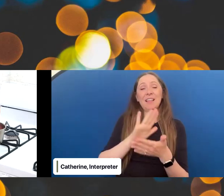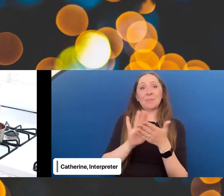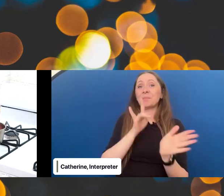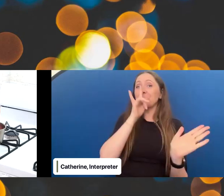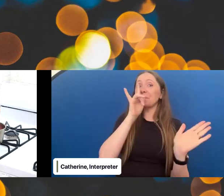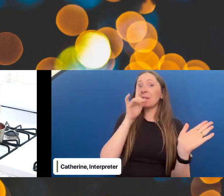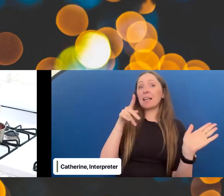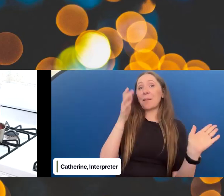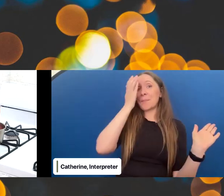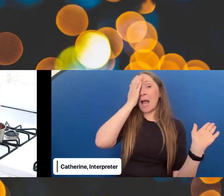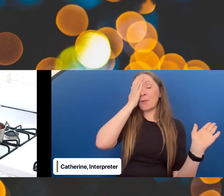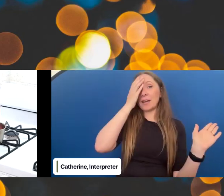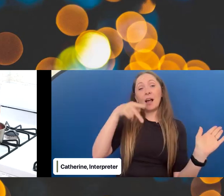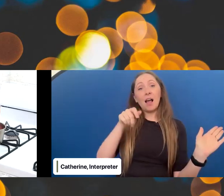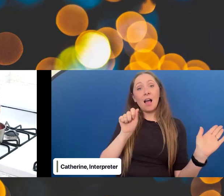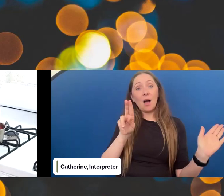Paul Bettany.